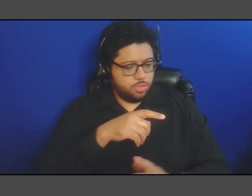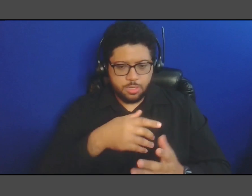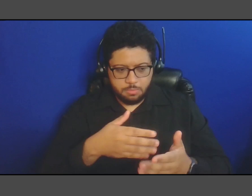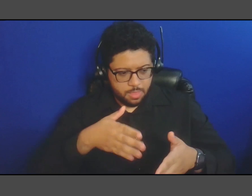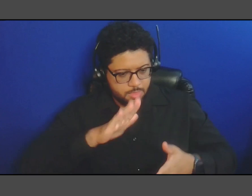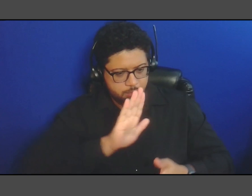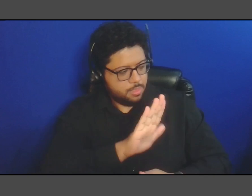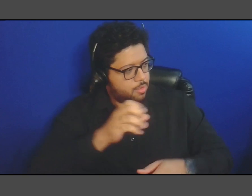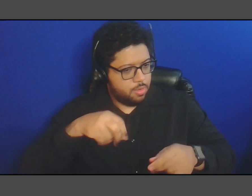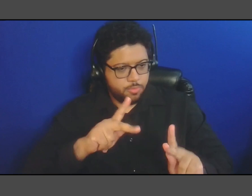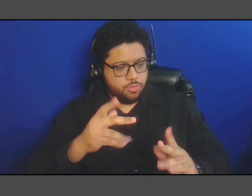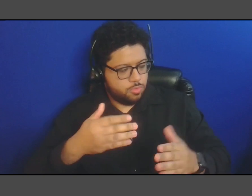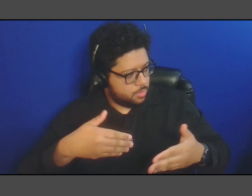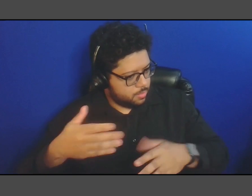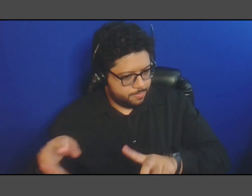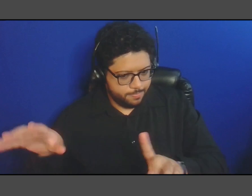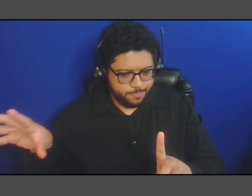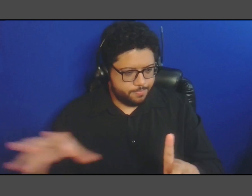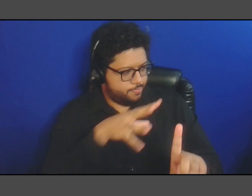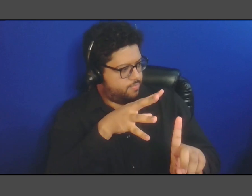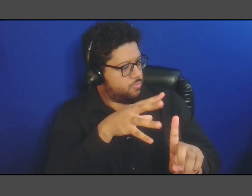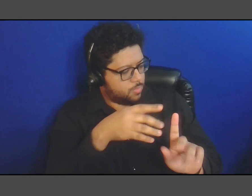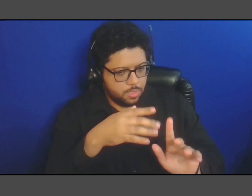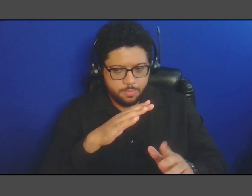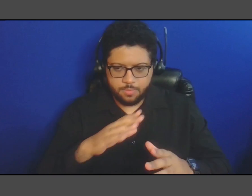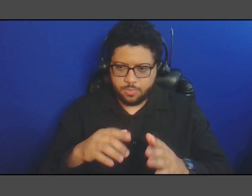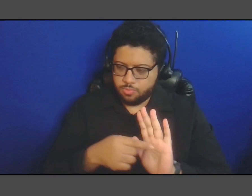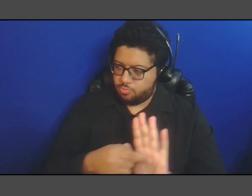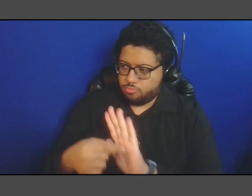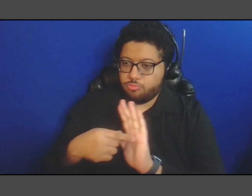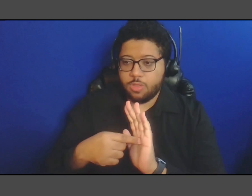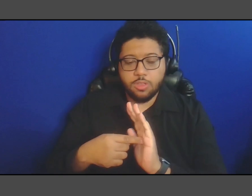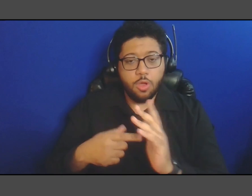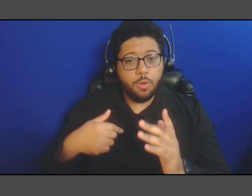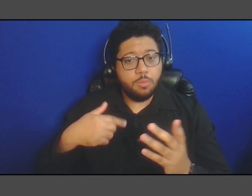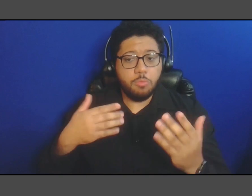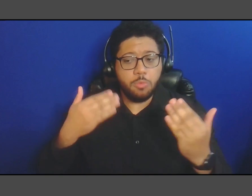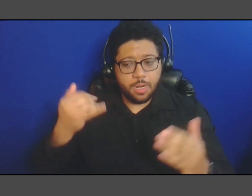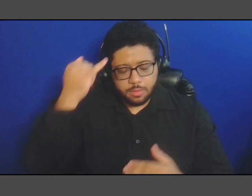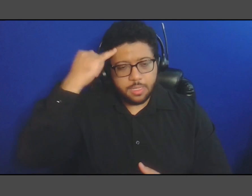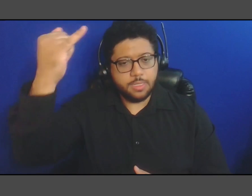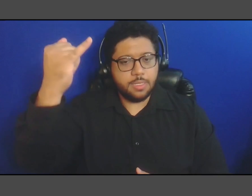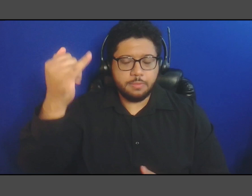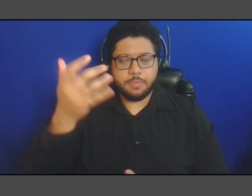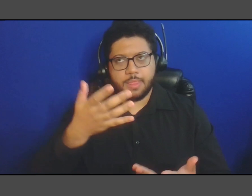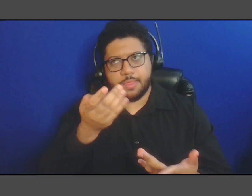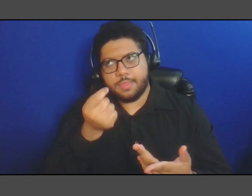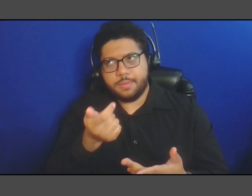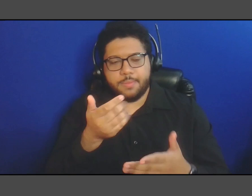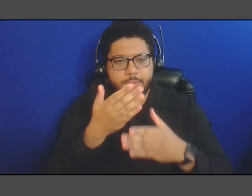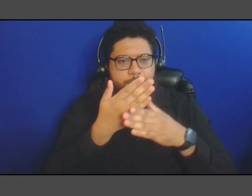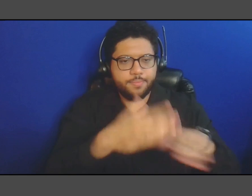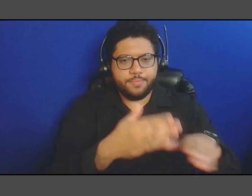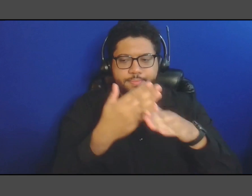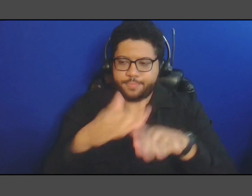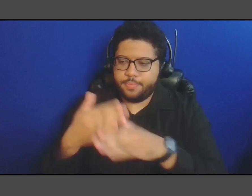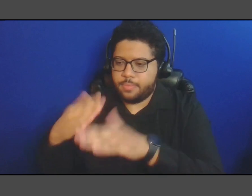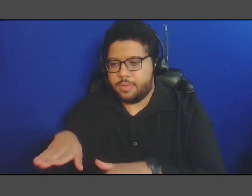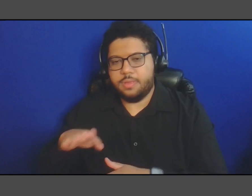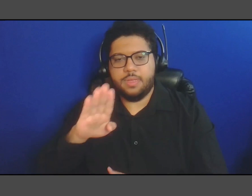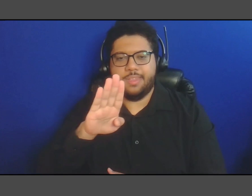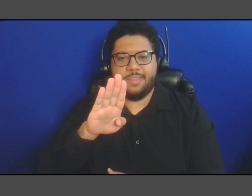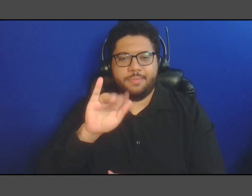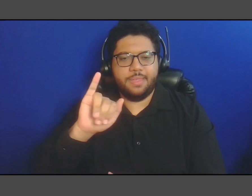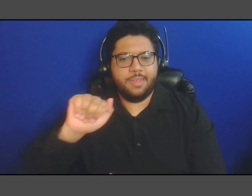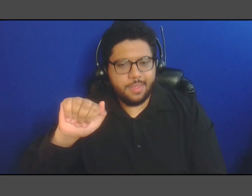the country to each, we kind of divided it by BIA regions for just to